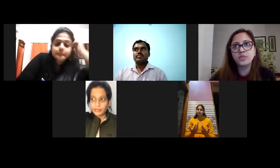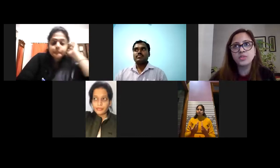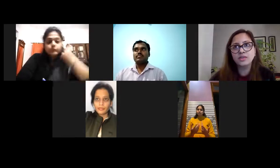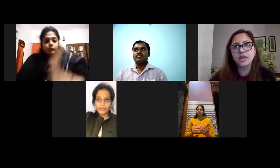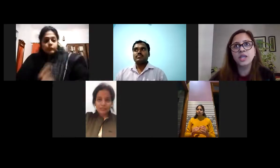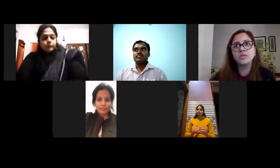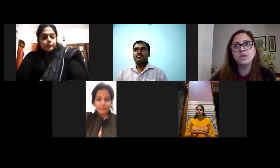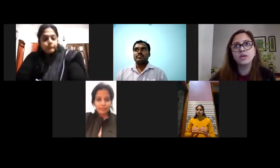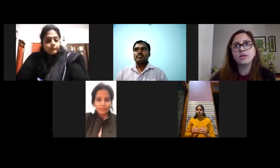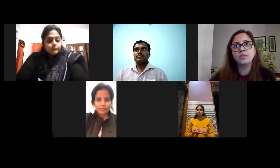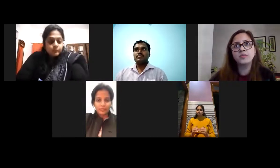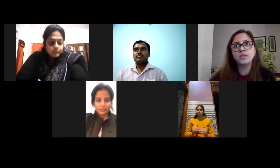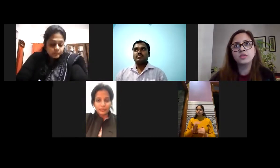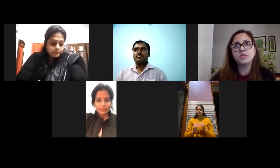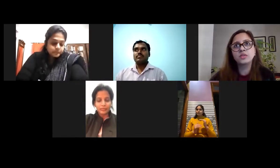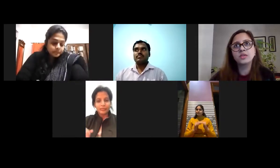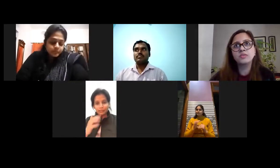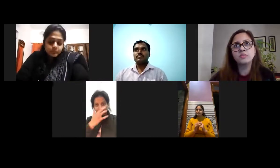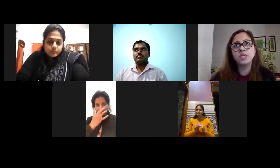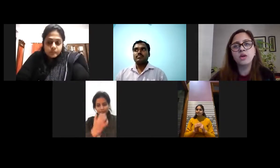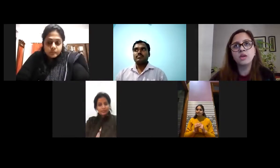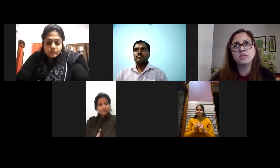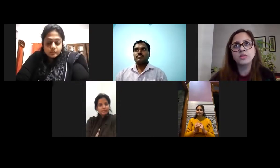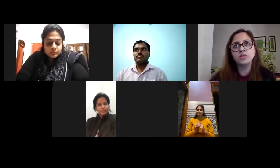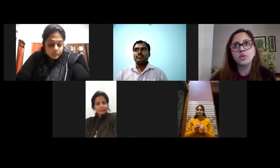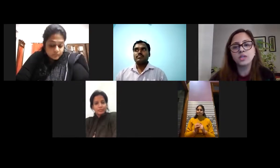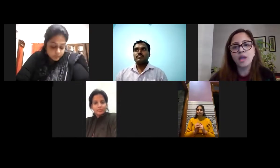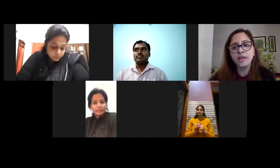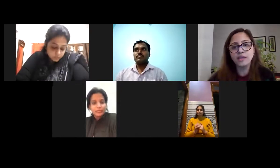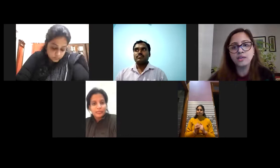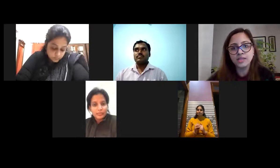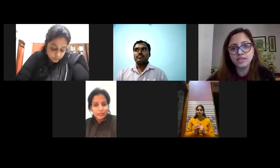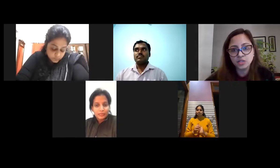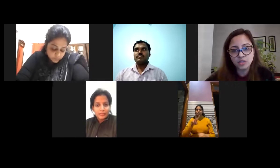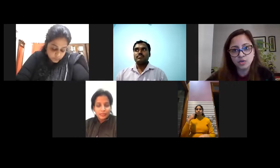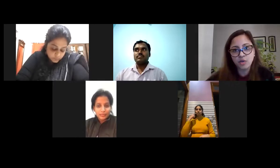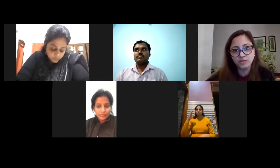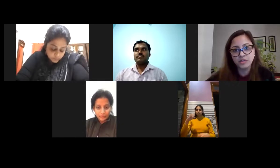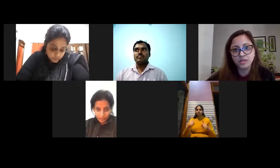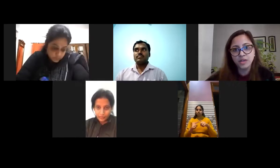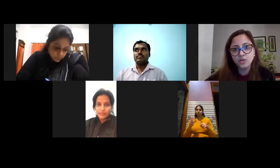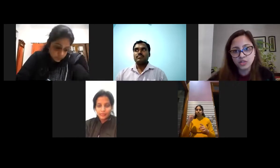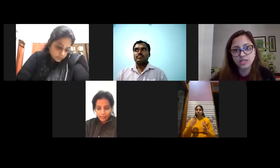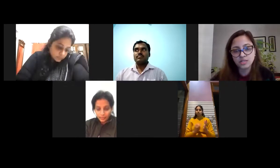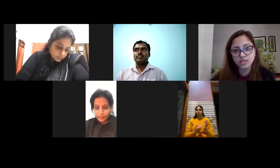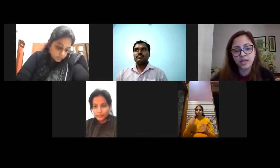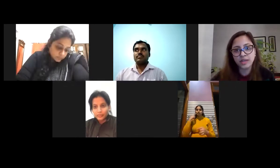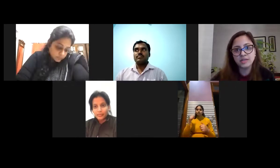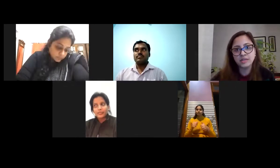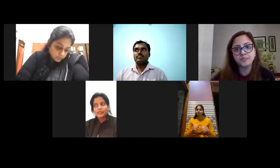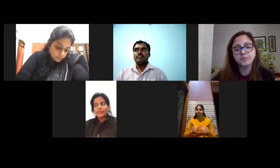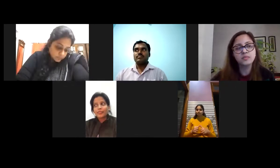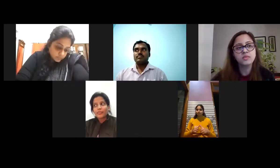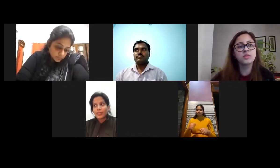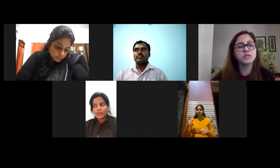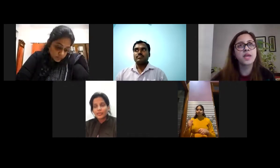a prescribed, if one may call it, a Victorian iconization of Rochester and